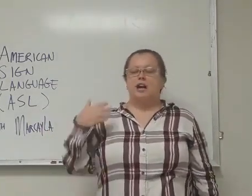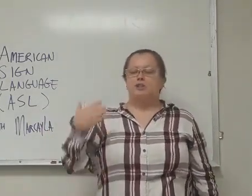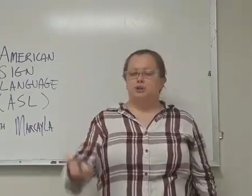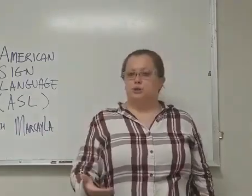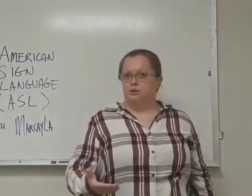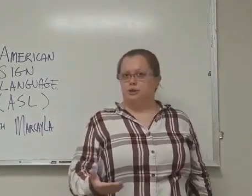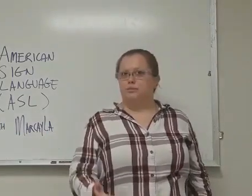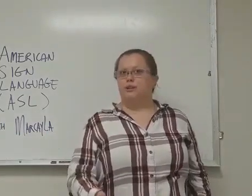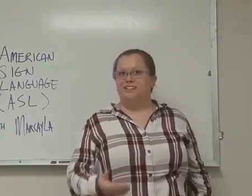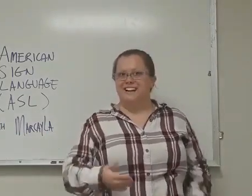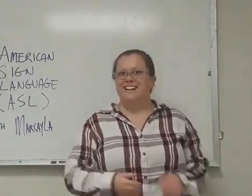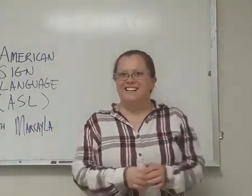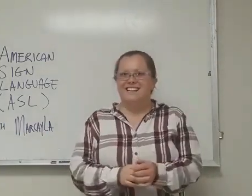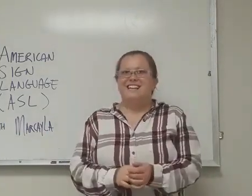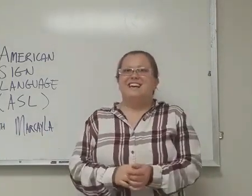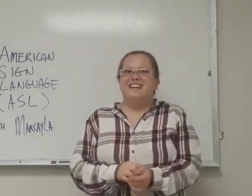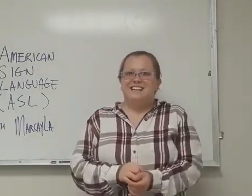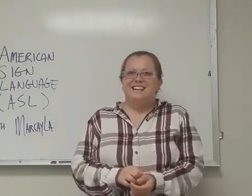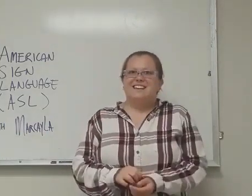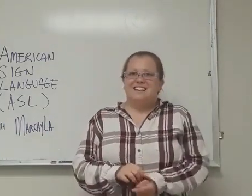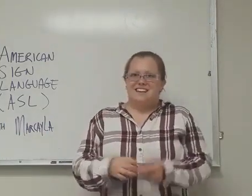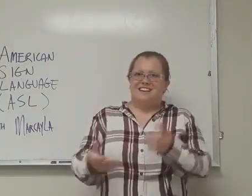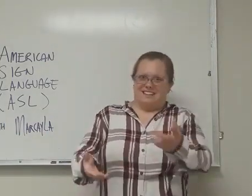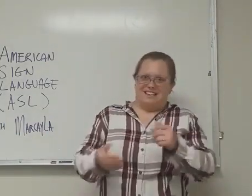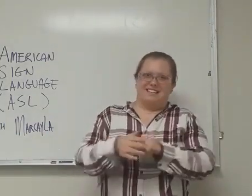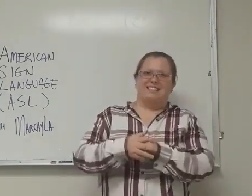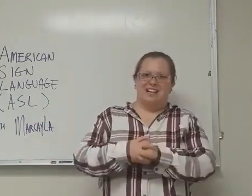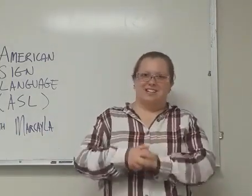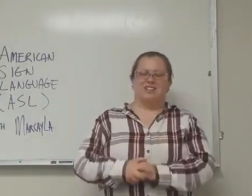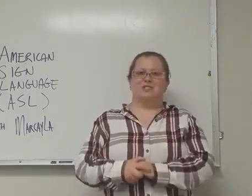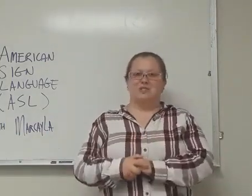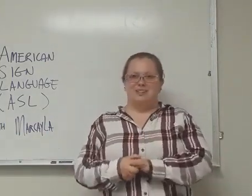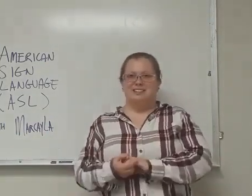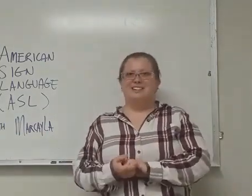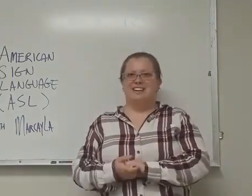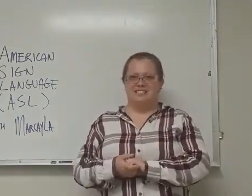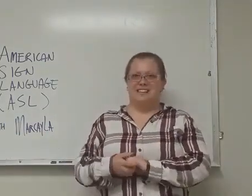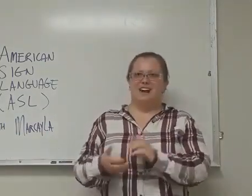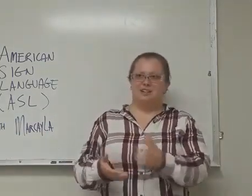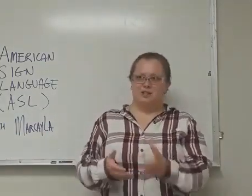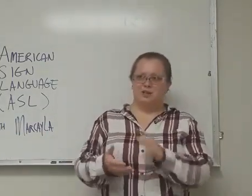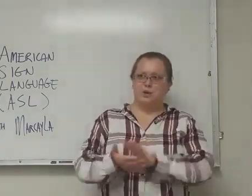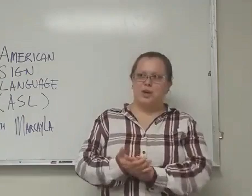do know a little bit. They're going to take it slow with us because like, all right, I get it. Exactly. You're trying. Exactly. So